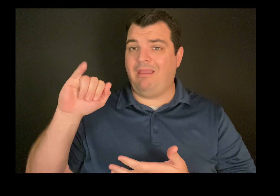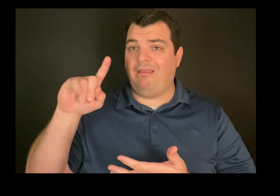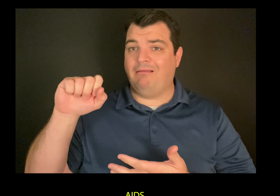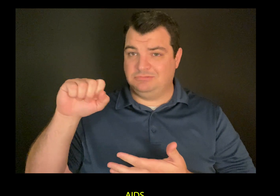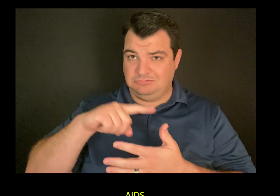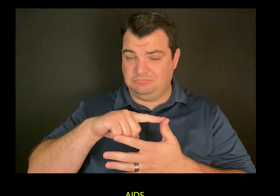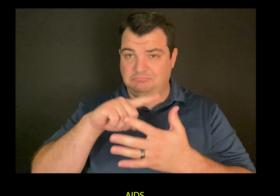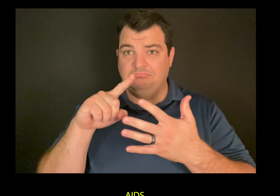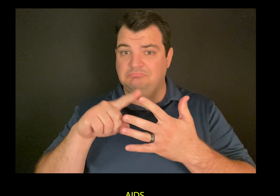AIDS,